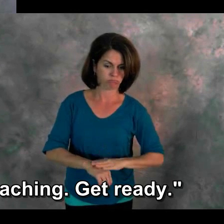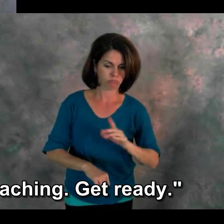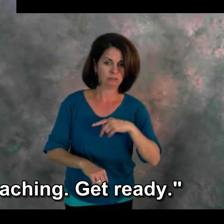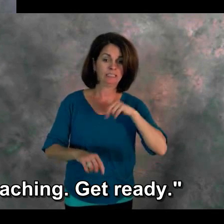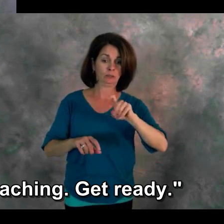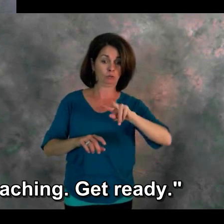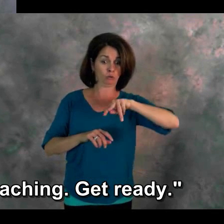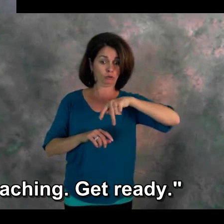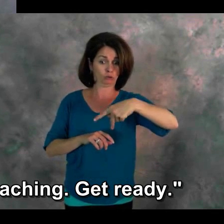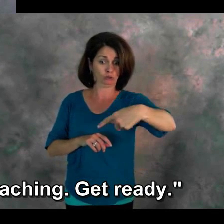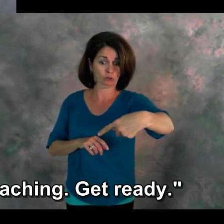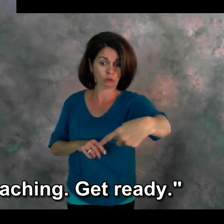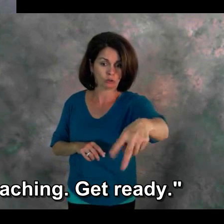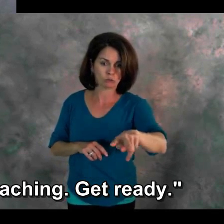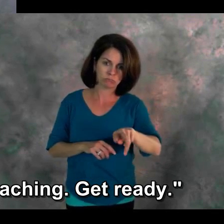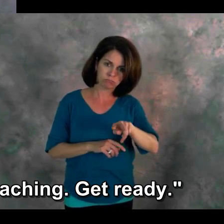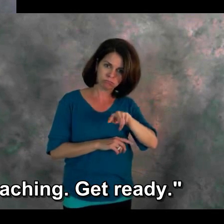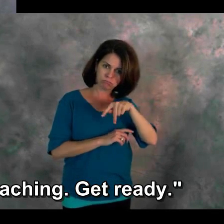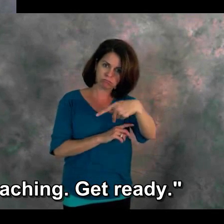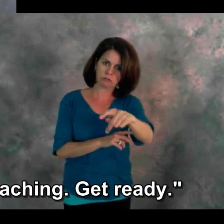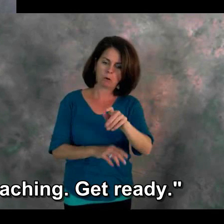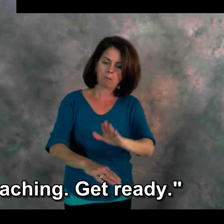turn's approaching, get ready.